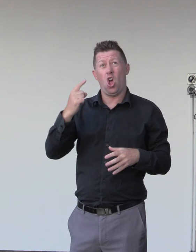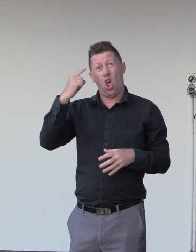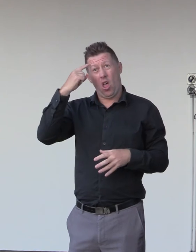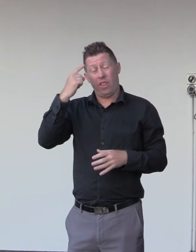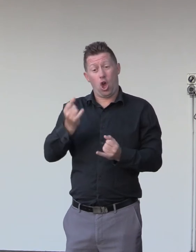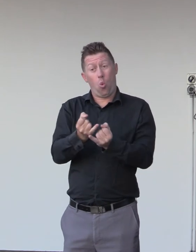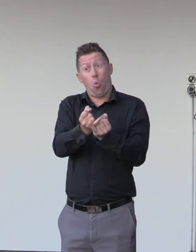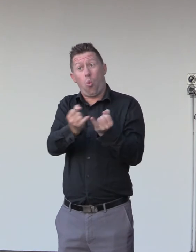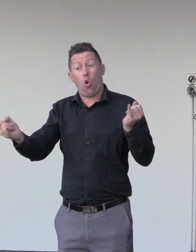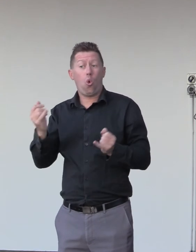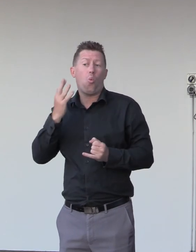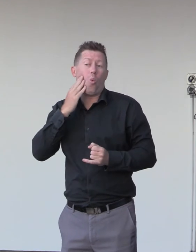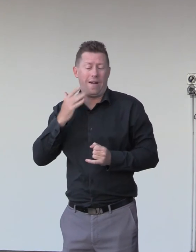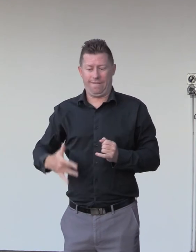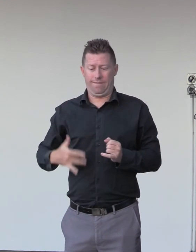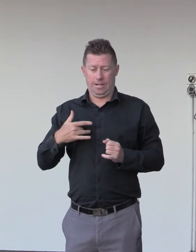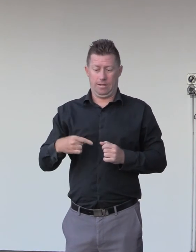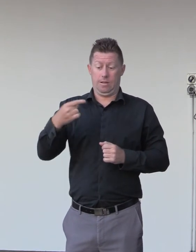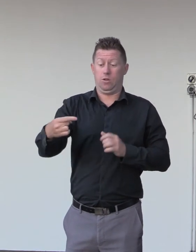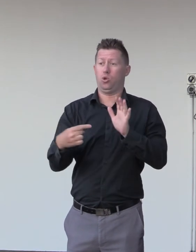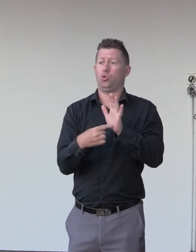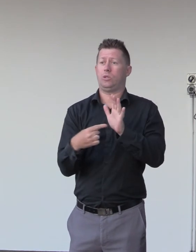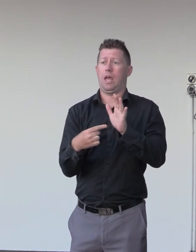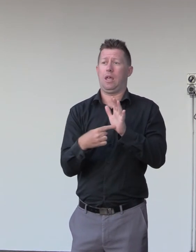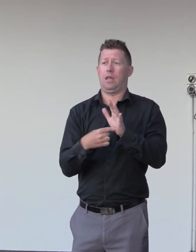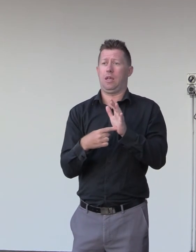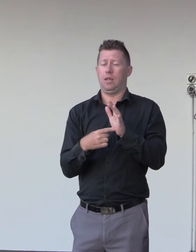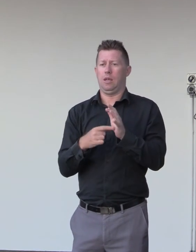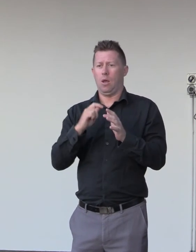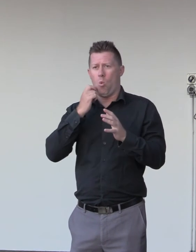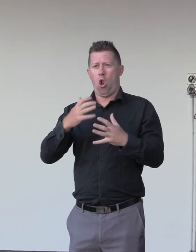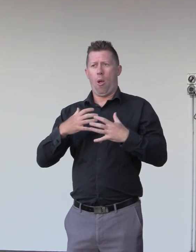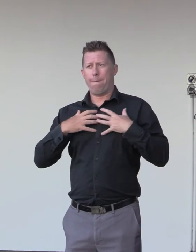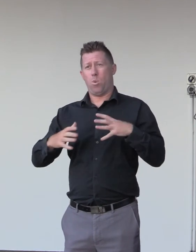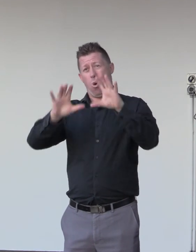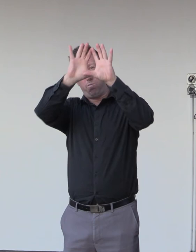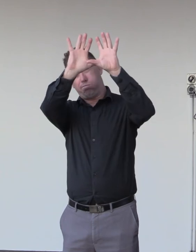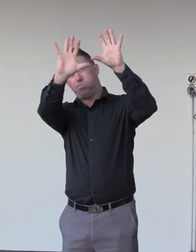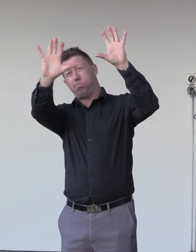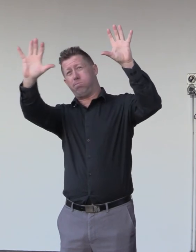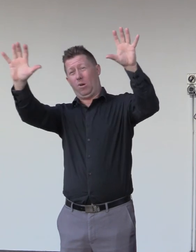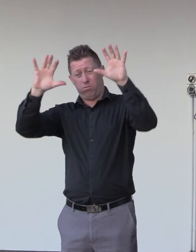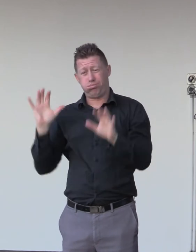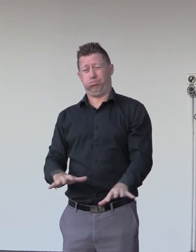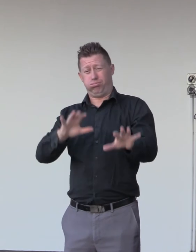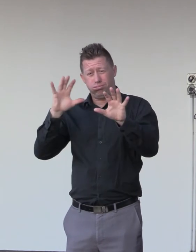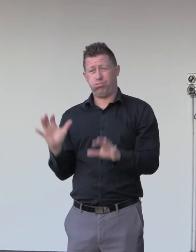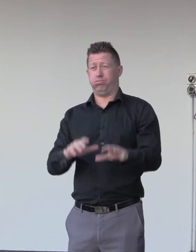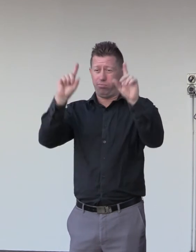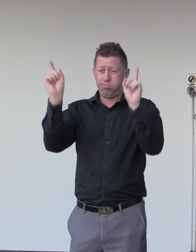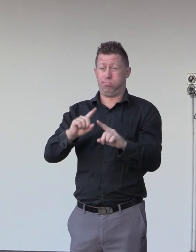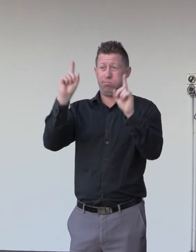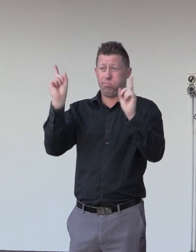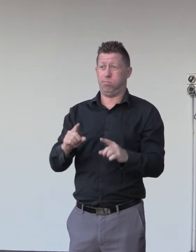is going to occur on Tuesday, so we'll see widespread showers and thunderstorms, daily falls 50 to